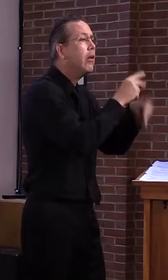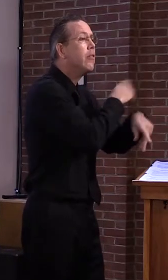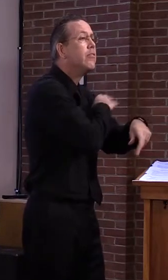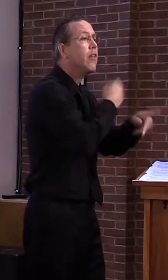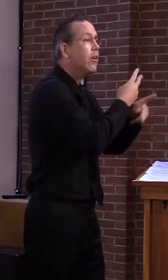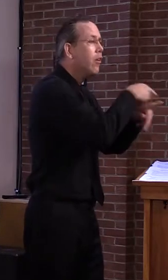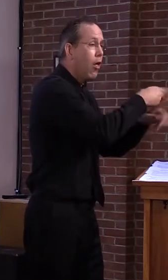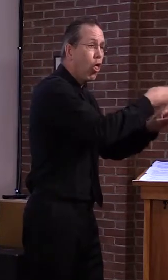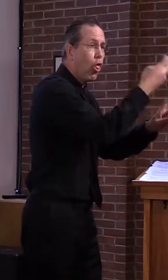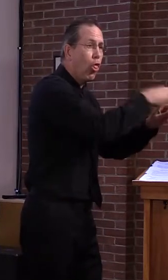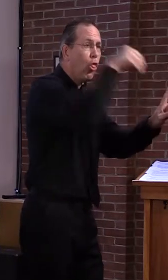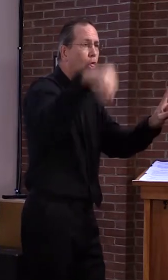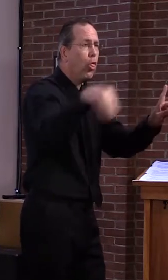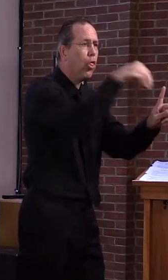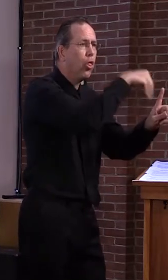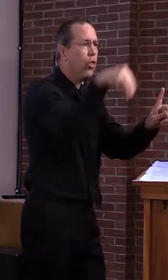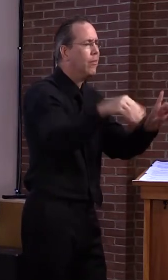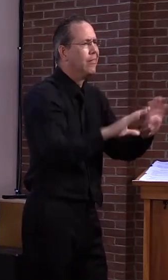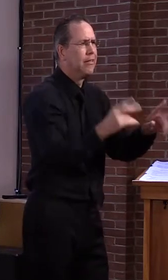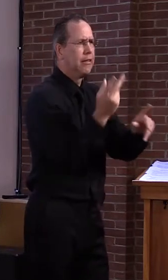organizations in this state.